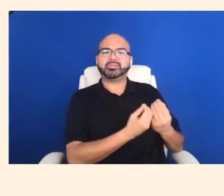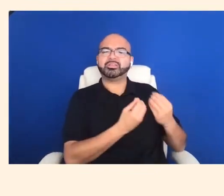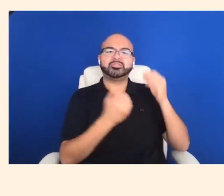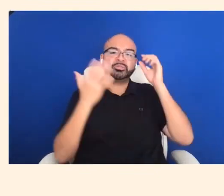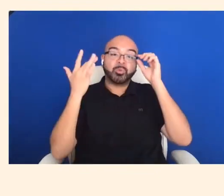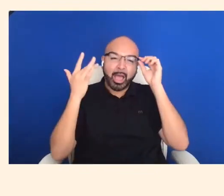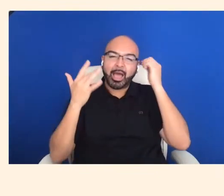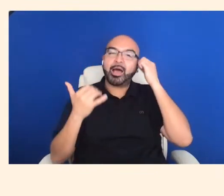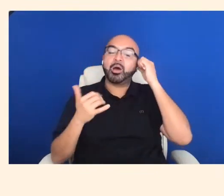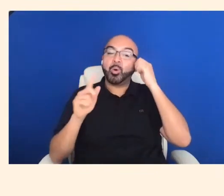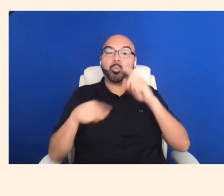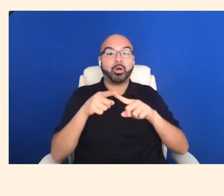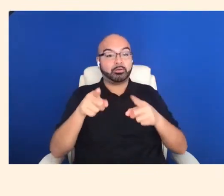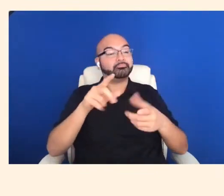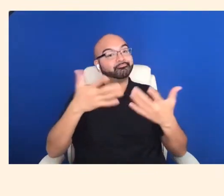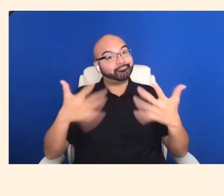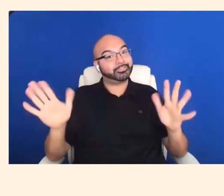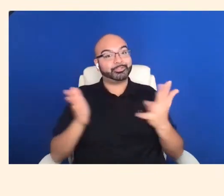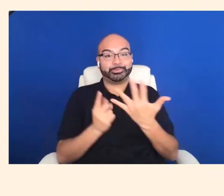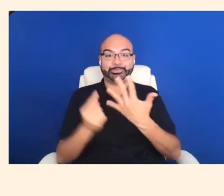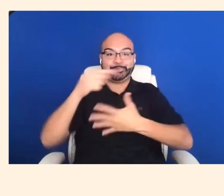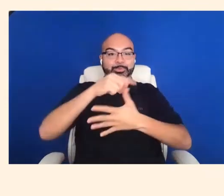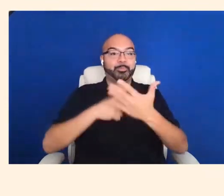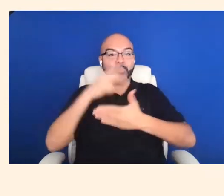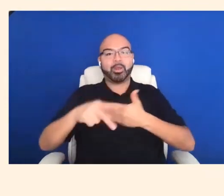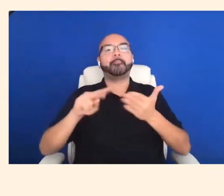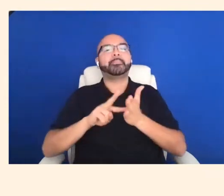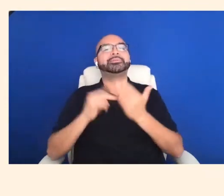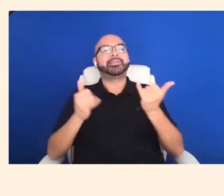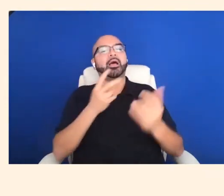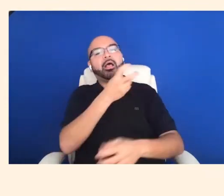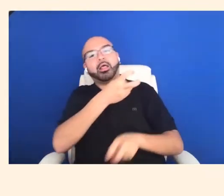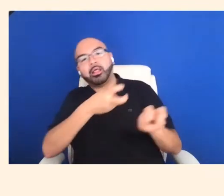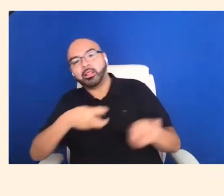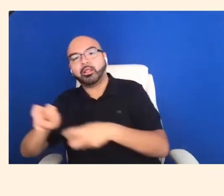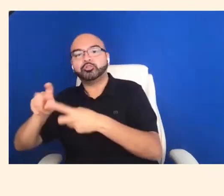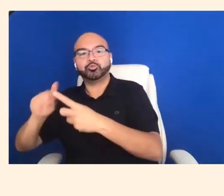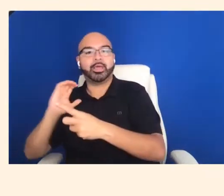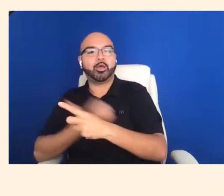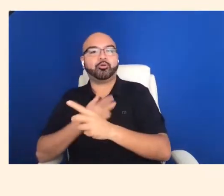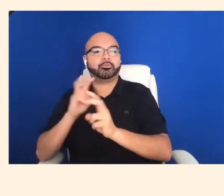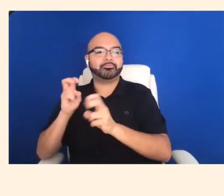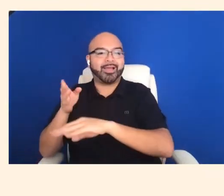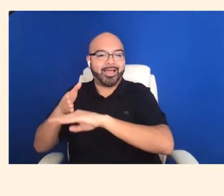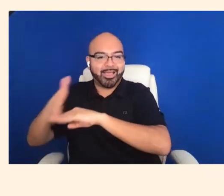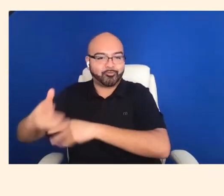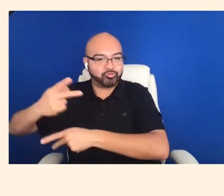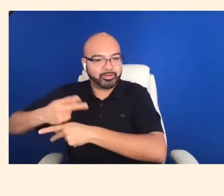aftercare. Right.